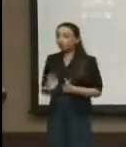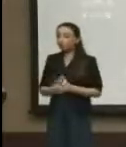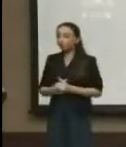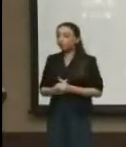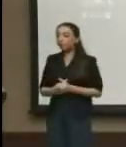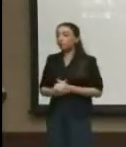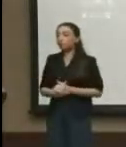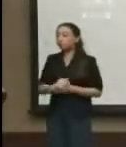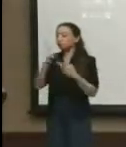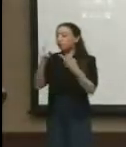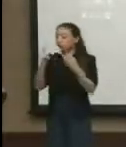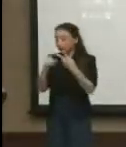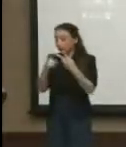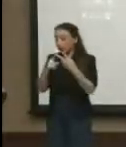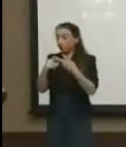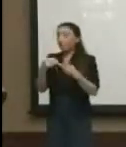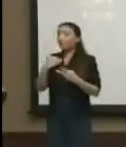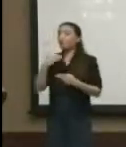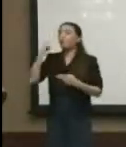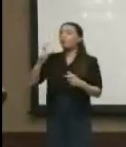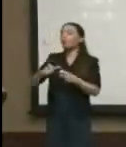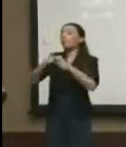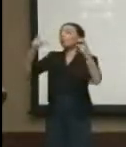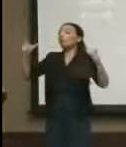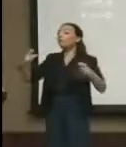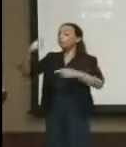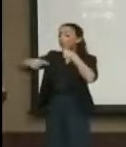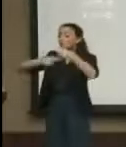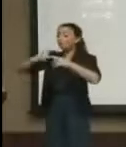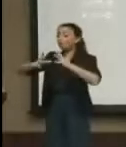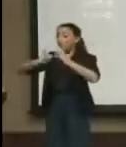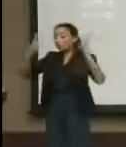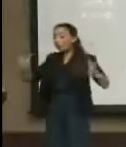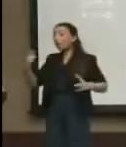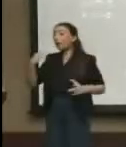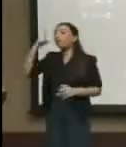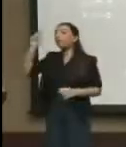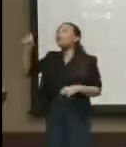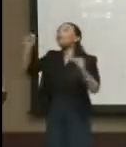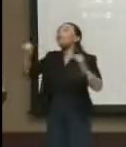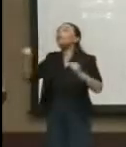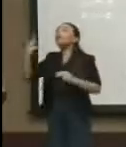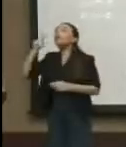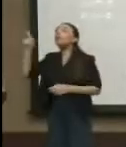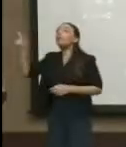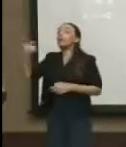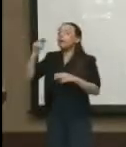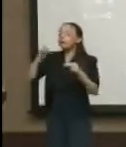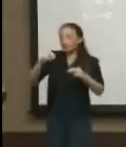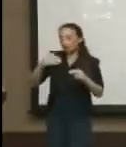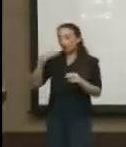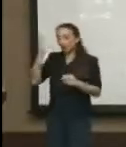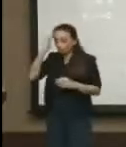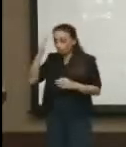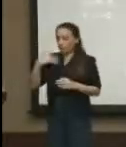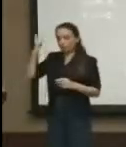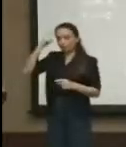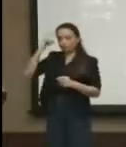Second challenge that I'm facing, when I'm looking at larger industries, they have understood the desire is there, the drive is there, the intention is